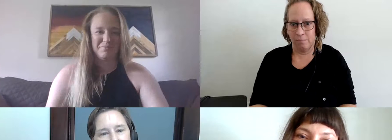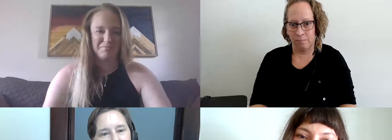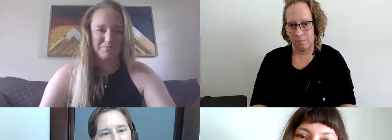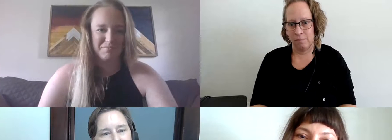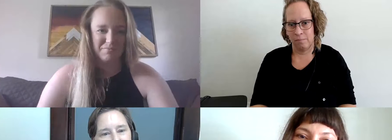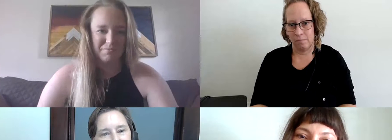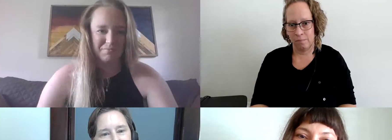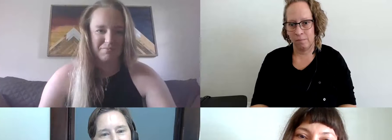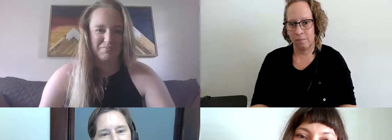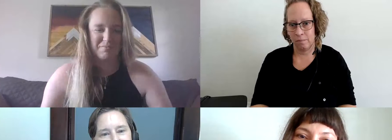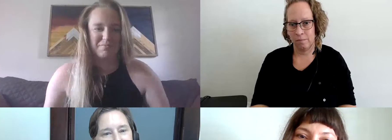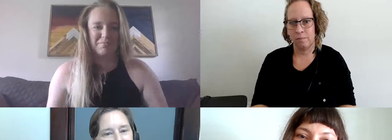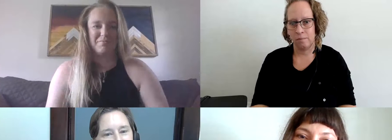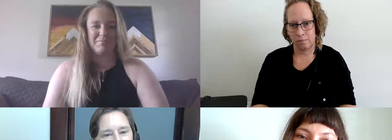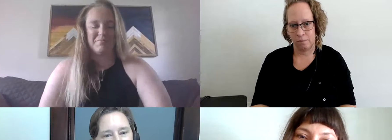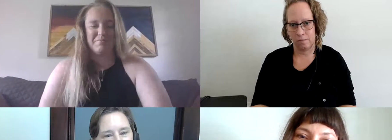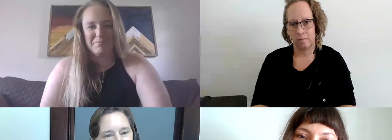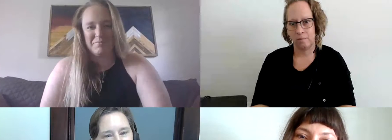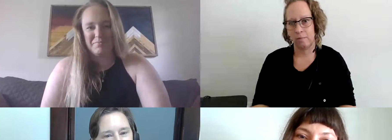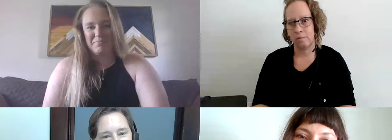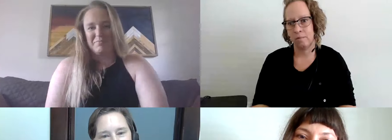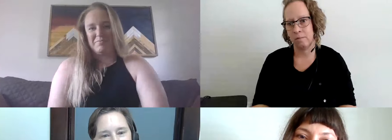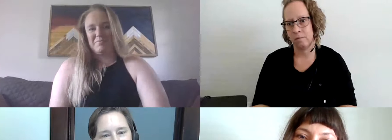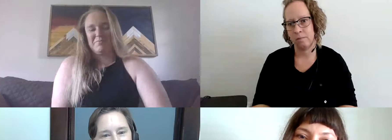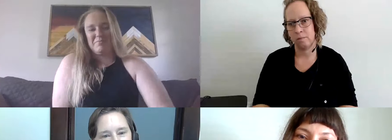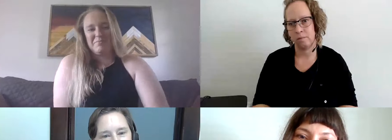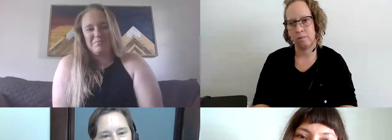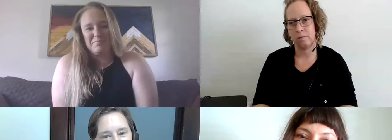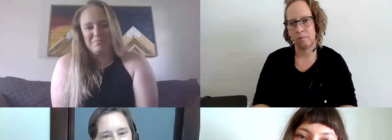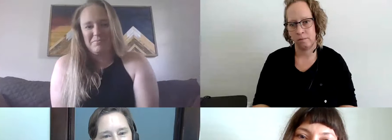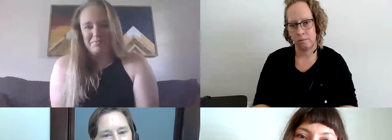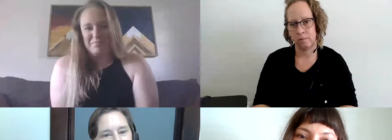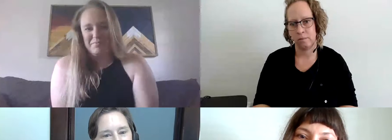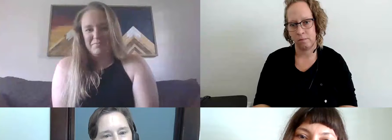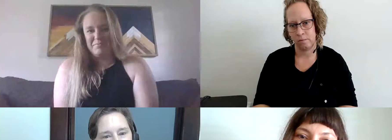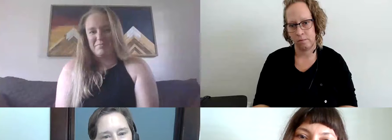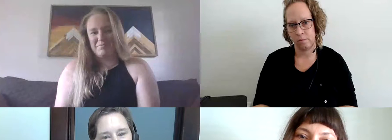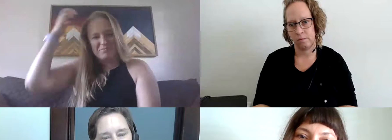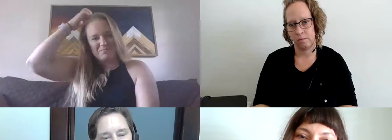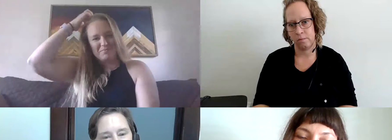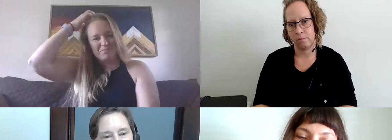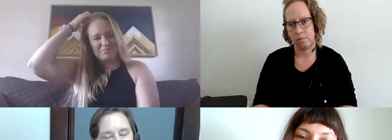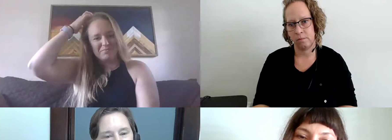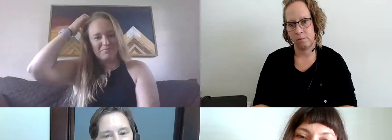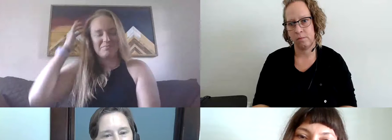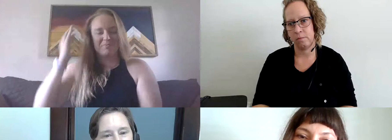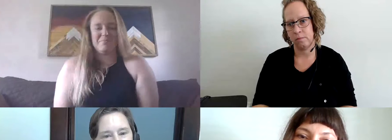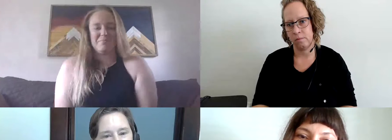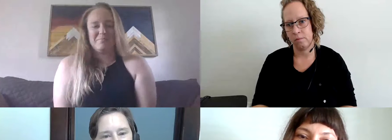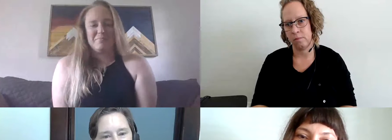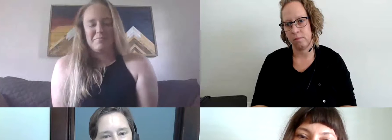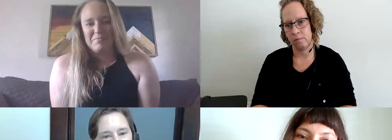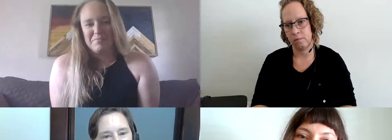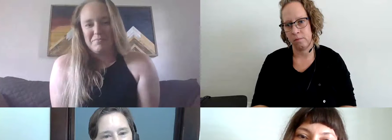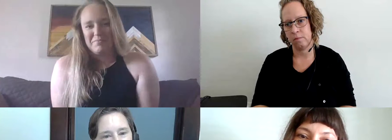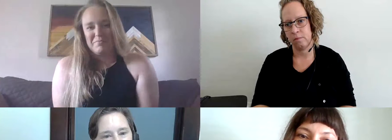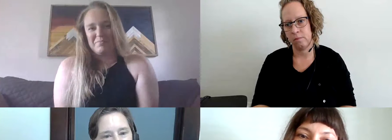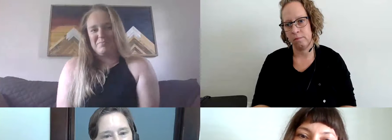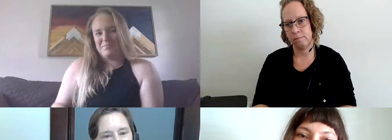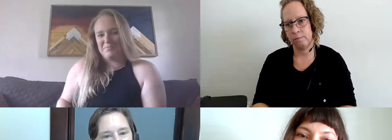Kirsten here. Sure, I'm happy to. Let me just introduce myself again. My name is Kirsten. I'm from Colorado, relocated to DC.